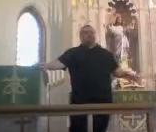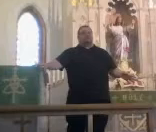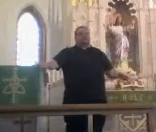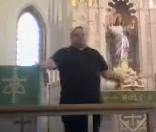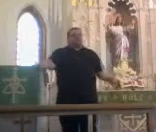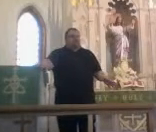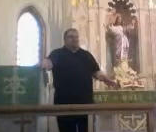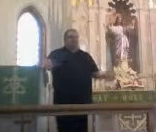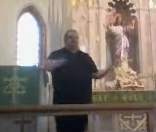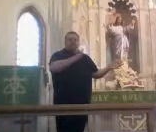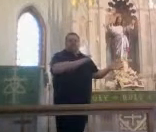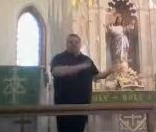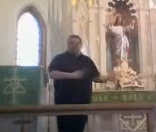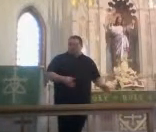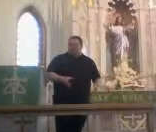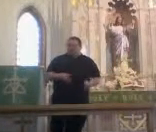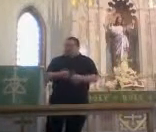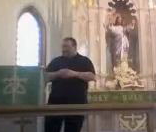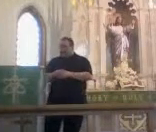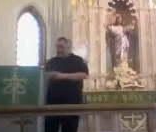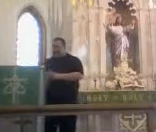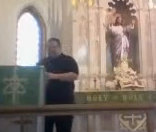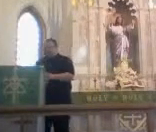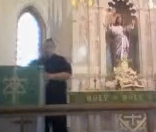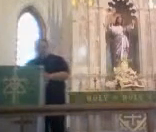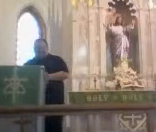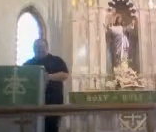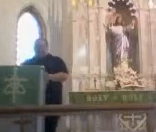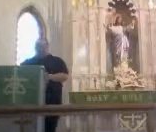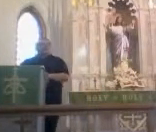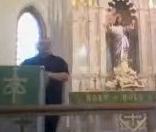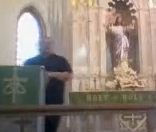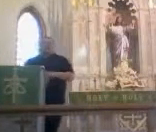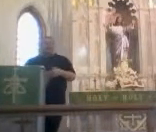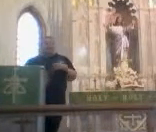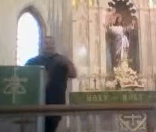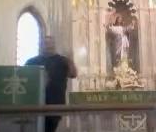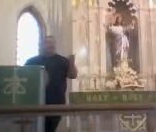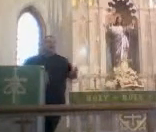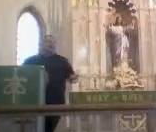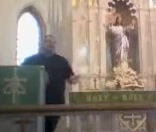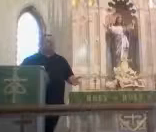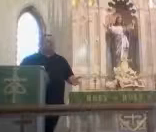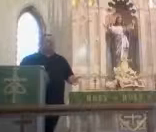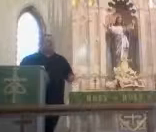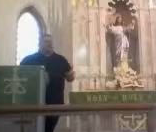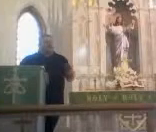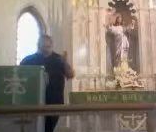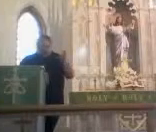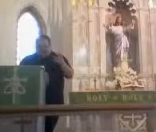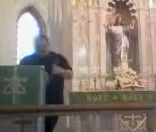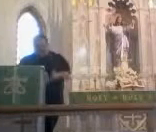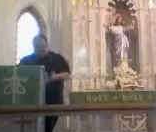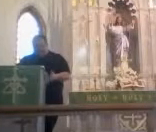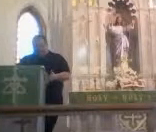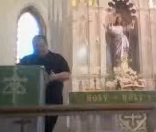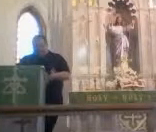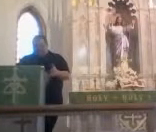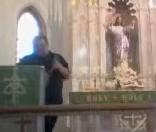crucifixion. He had other days that weren't so hot either. We also go to God in prayer, going back